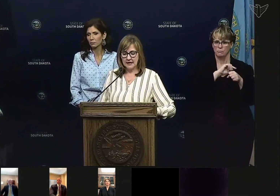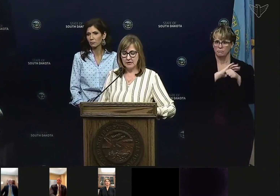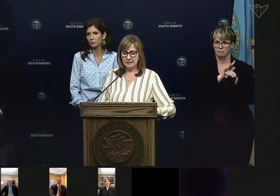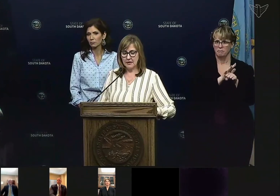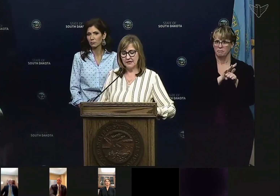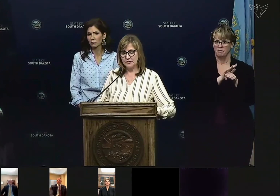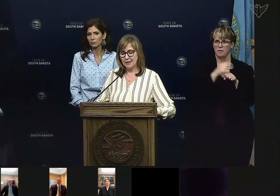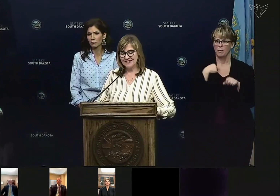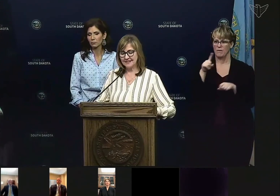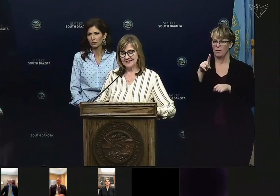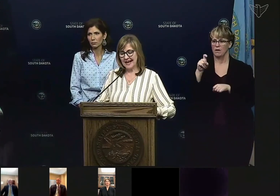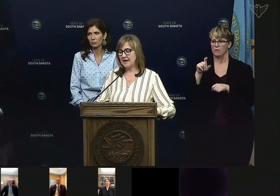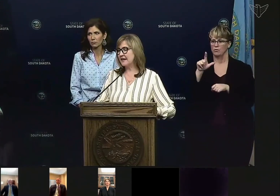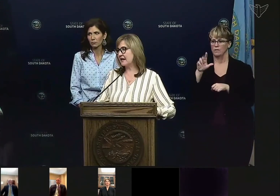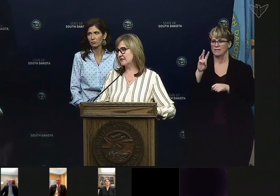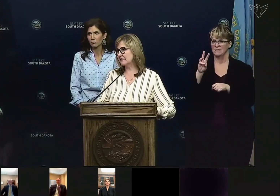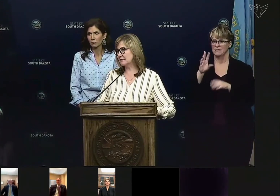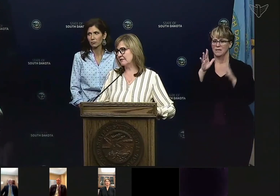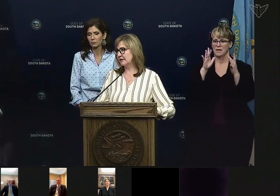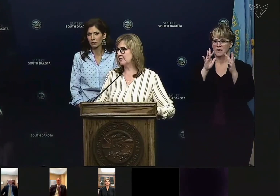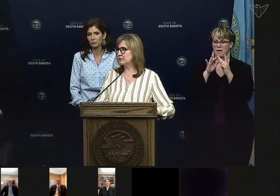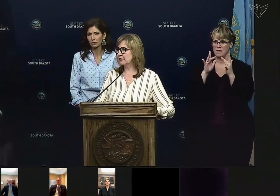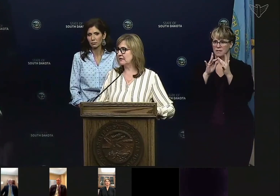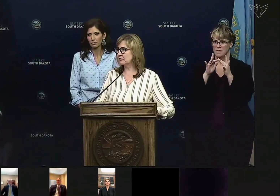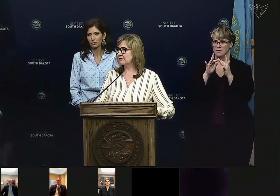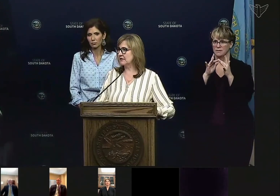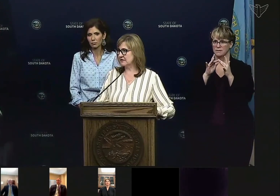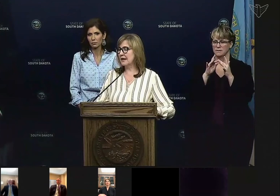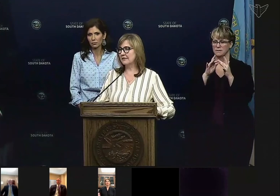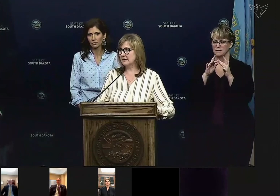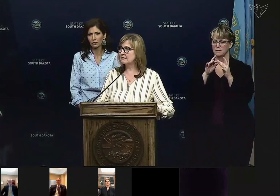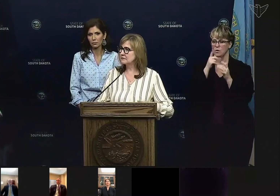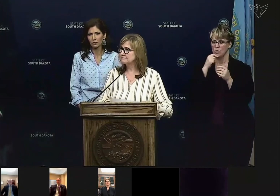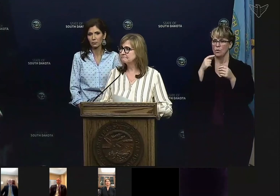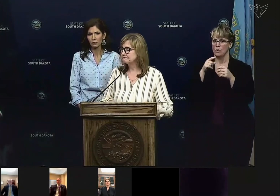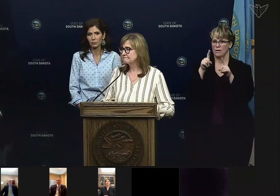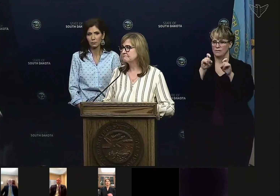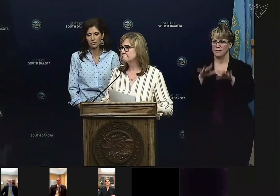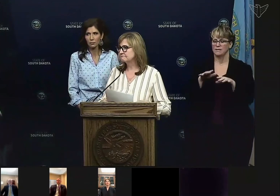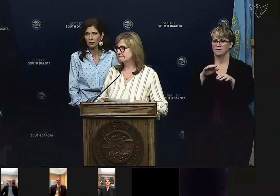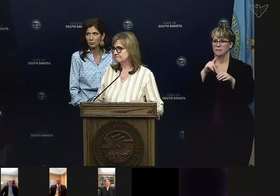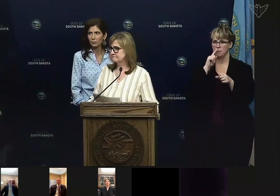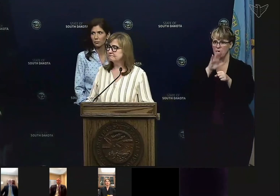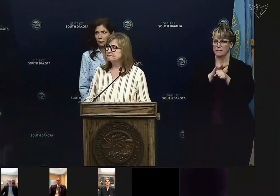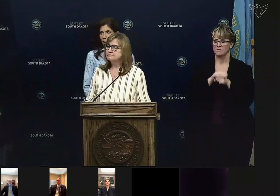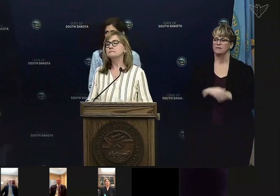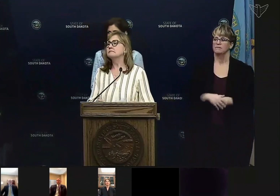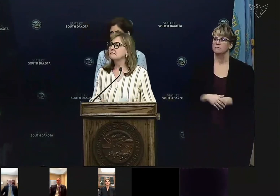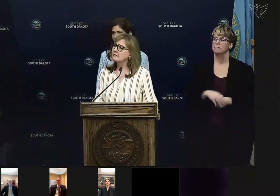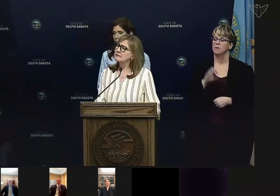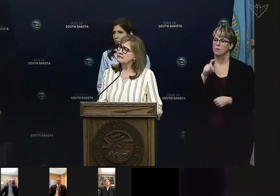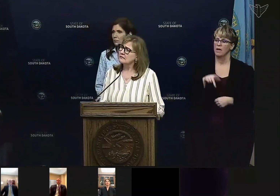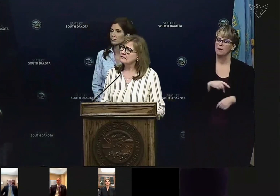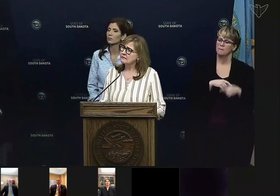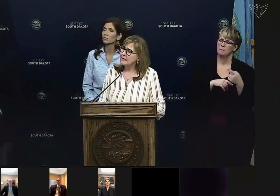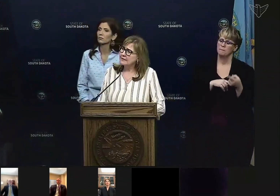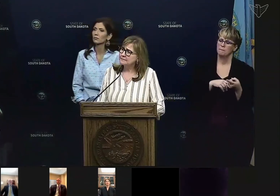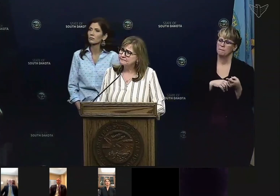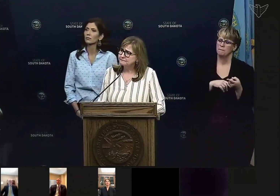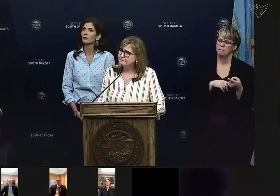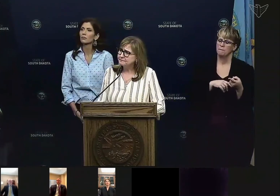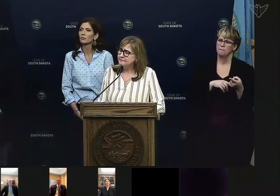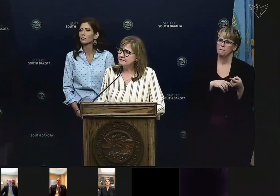positive, and we have 126 contacts of Smithfield employees who have tested positive. Okay. And you also mentioned